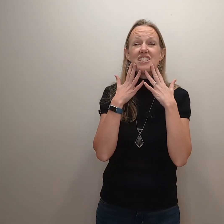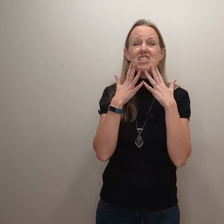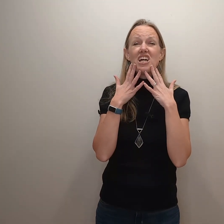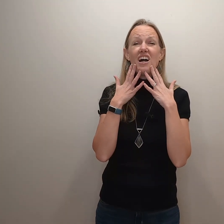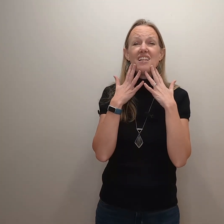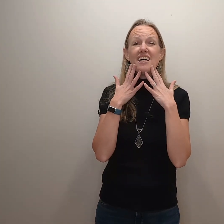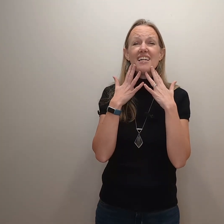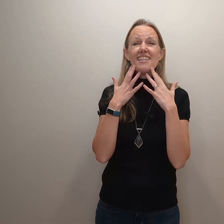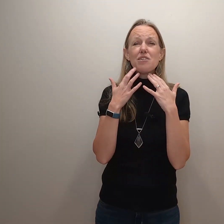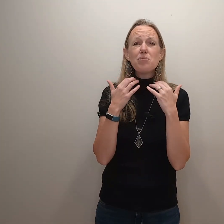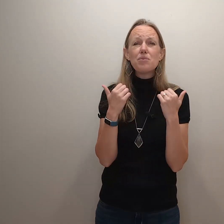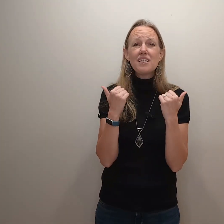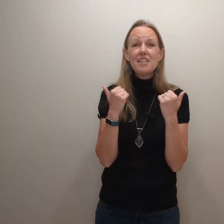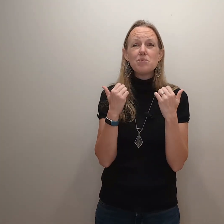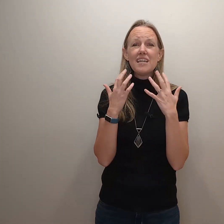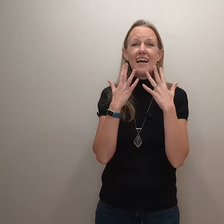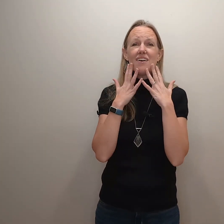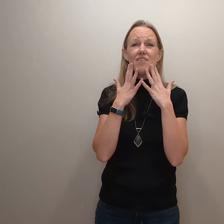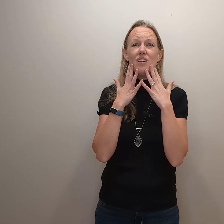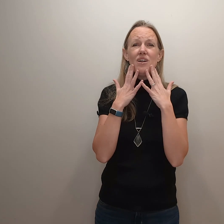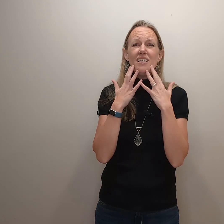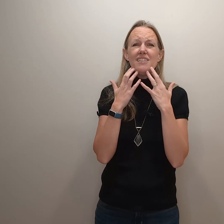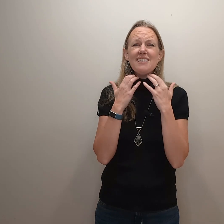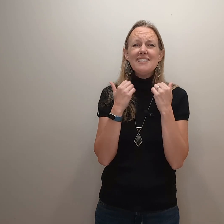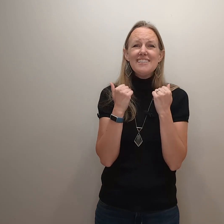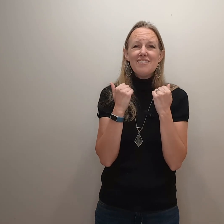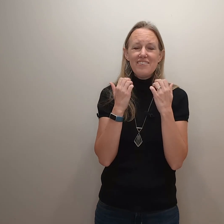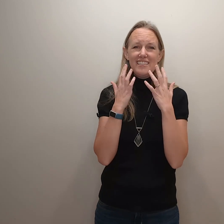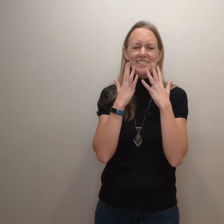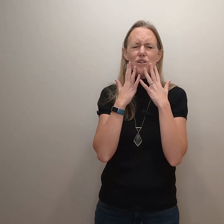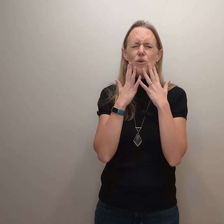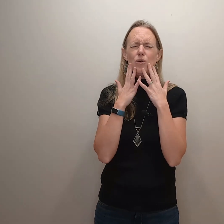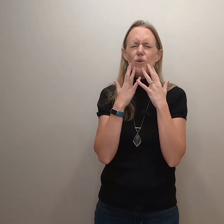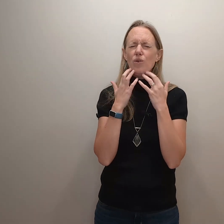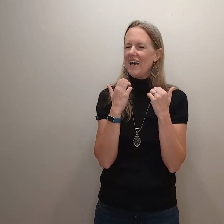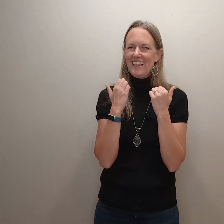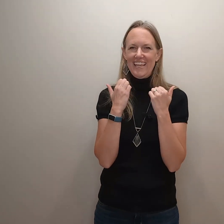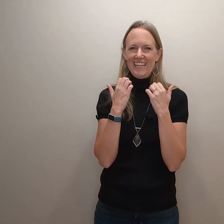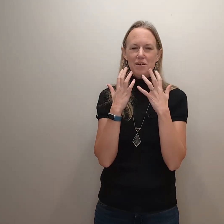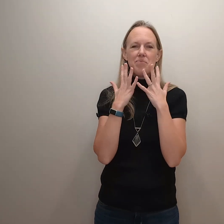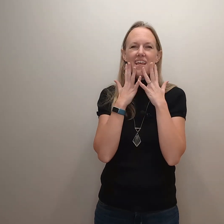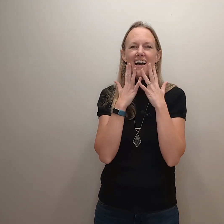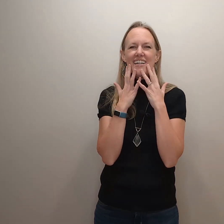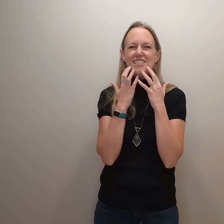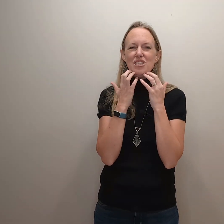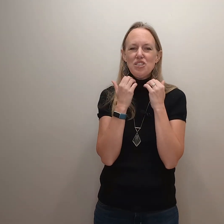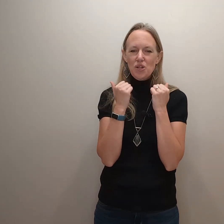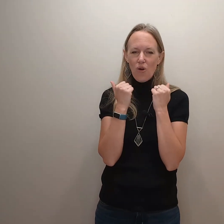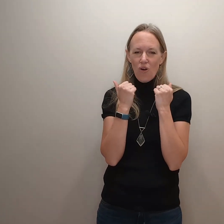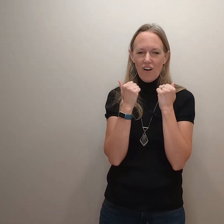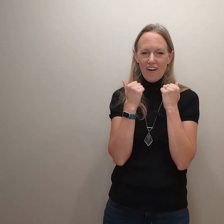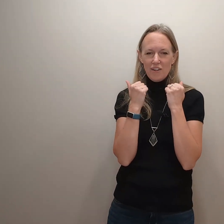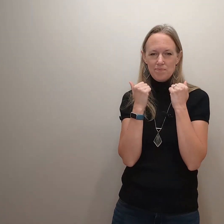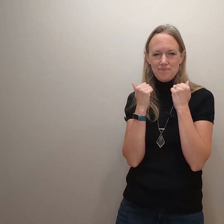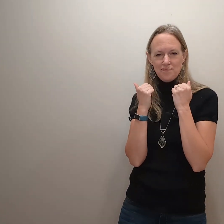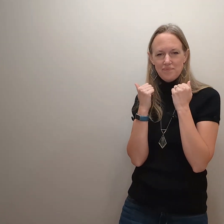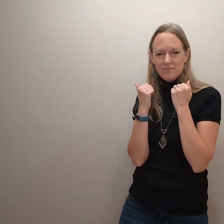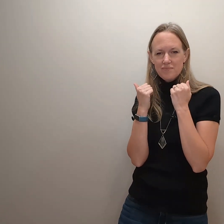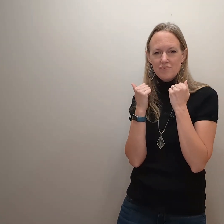your jawline and then bringing them down into fists. Ooh, I like him. Adore.